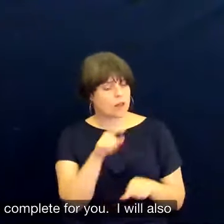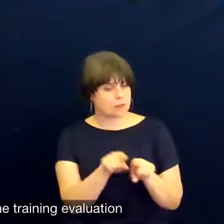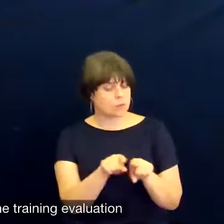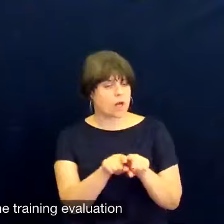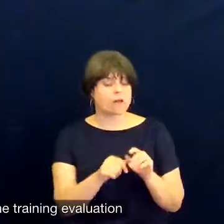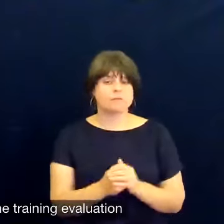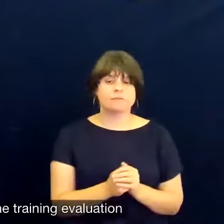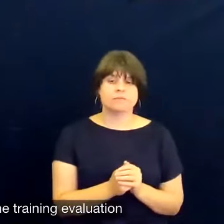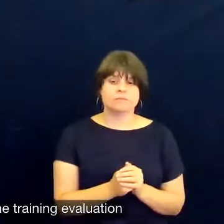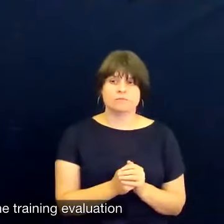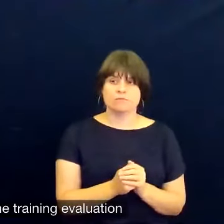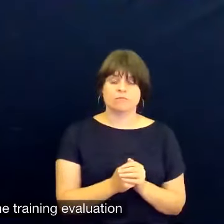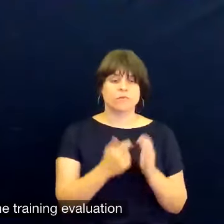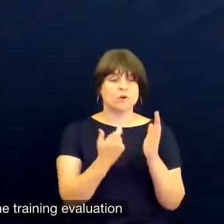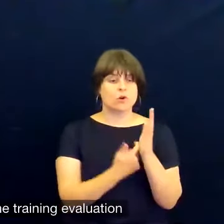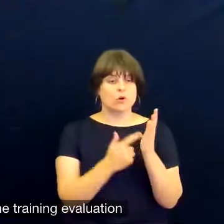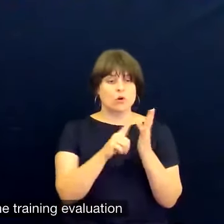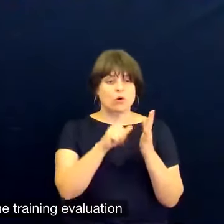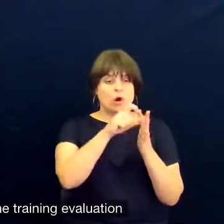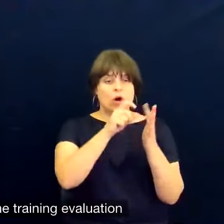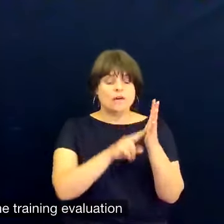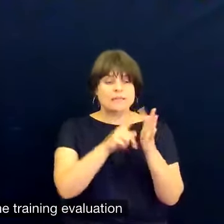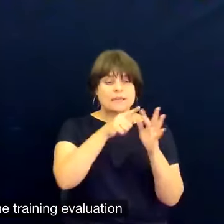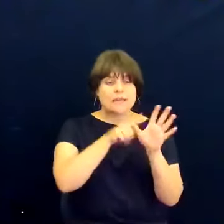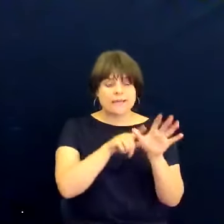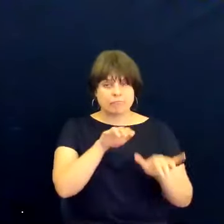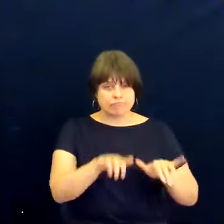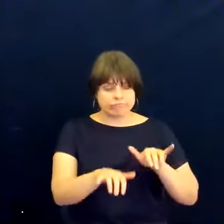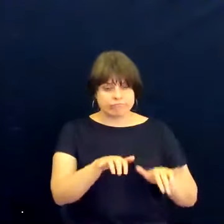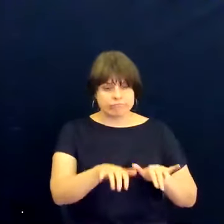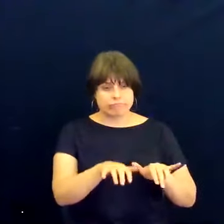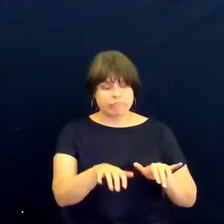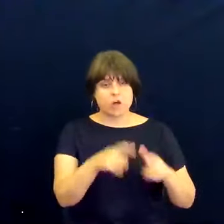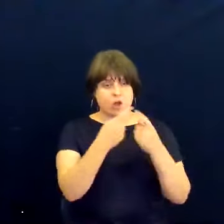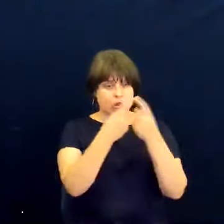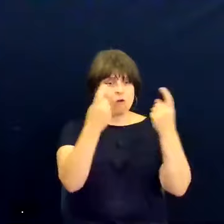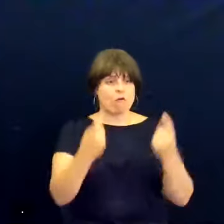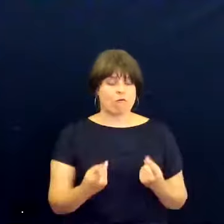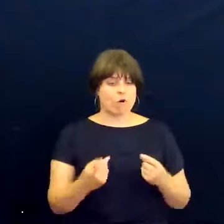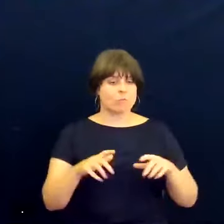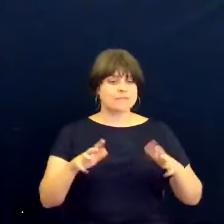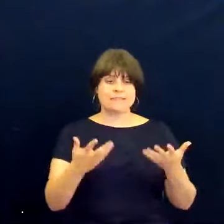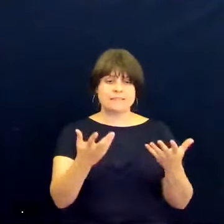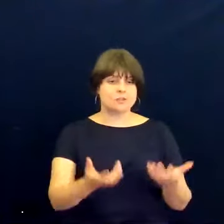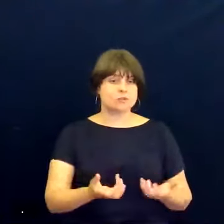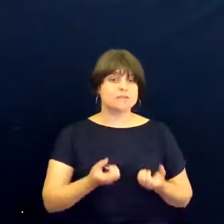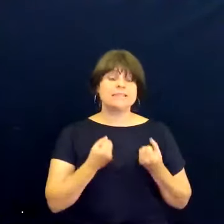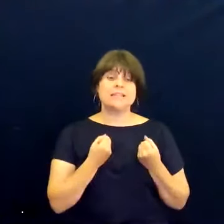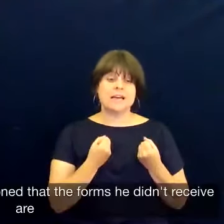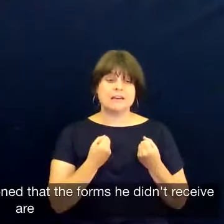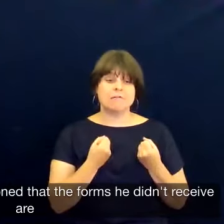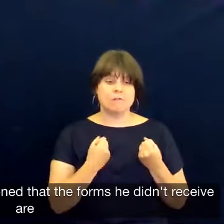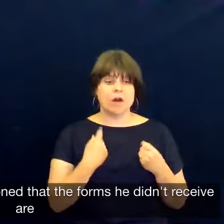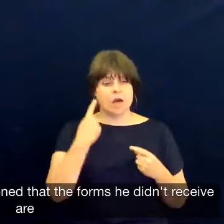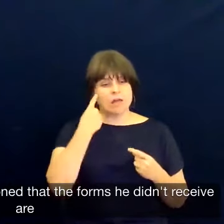Mary, Rodney's now mentioned in the chat saying that the forms he didn't receive are maybe about mentoree and